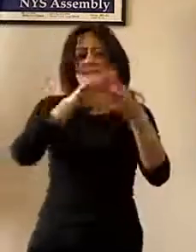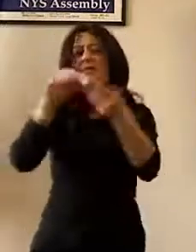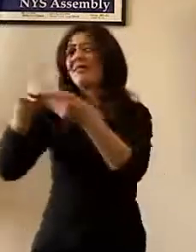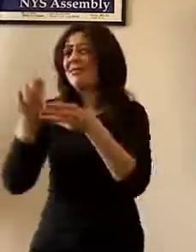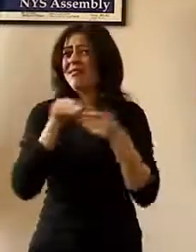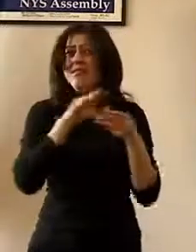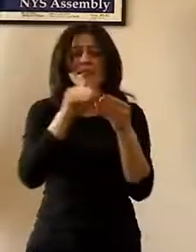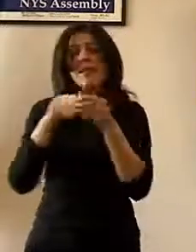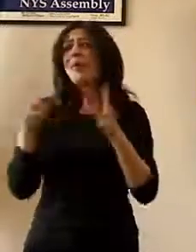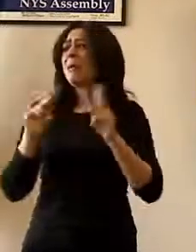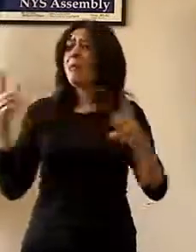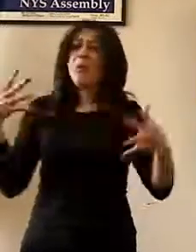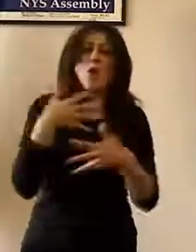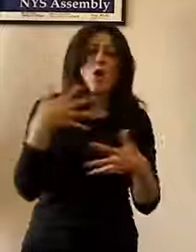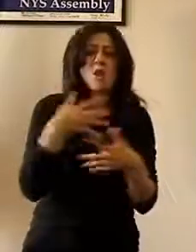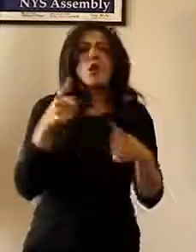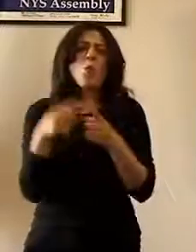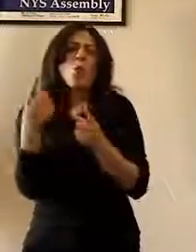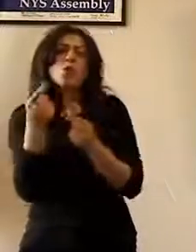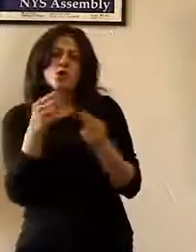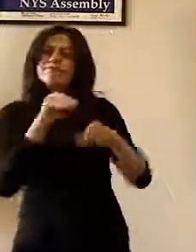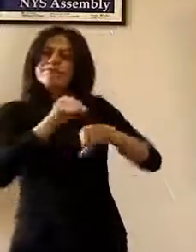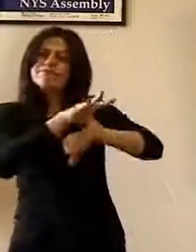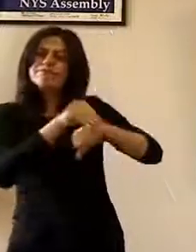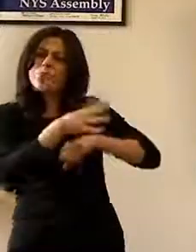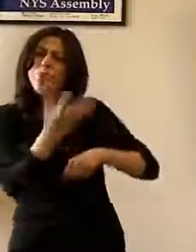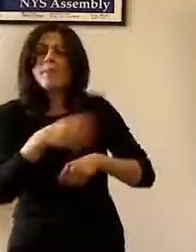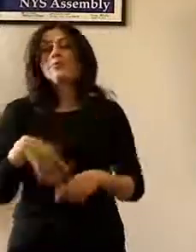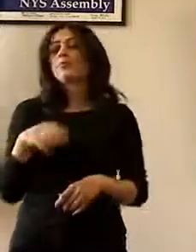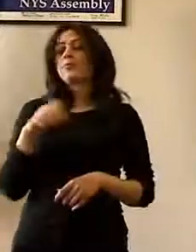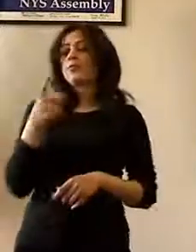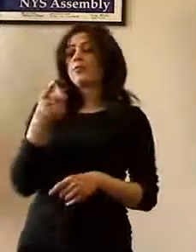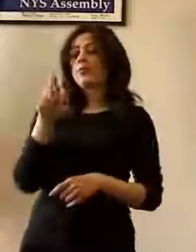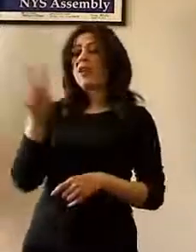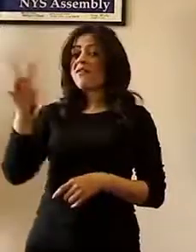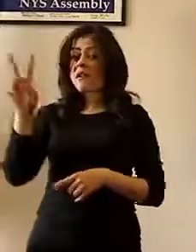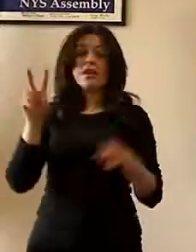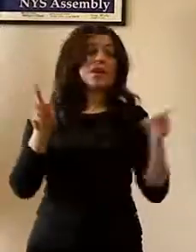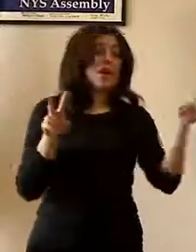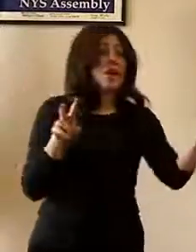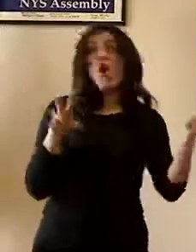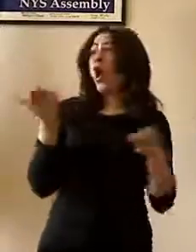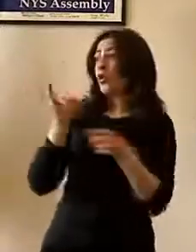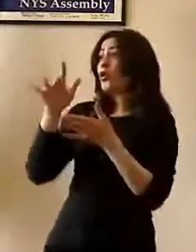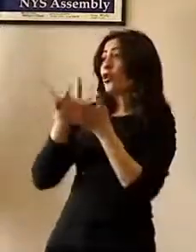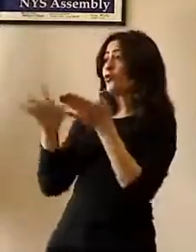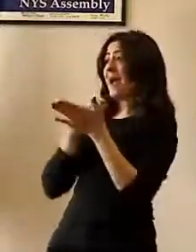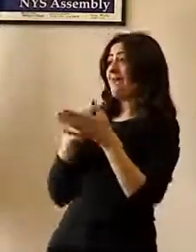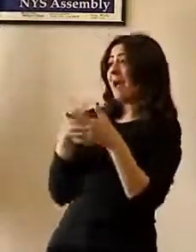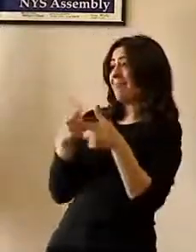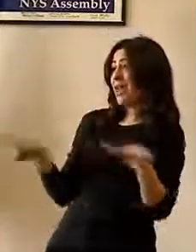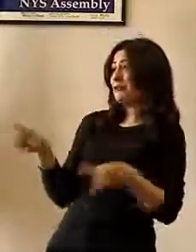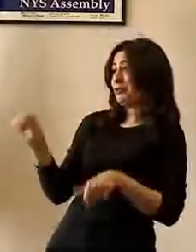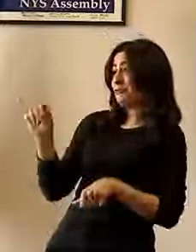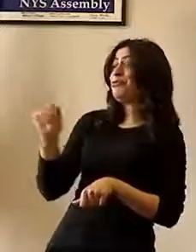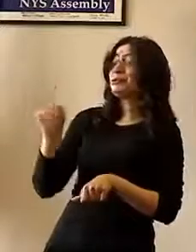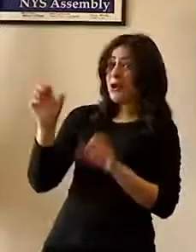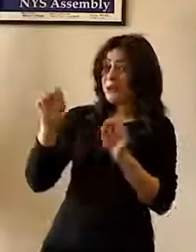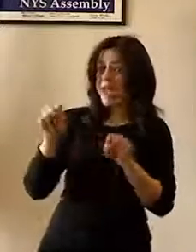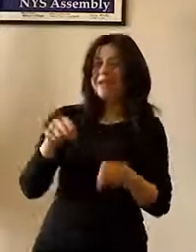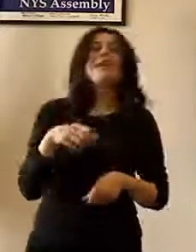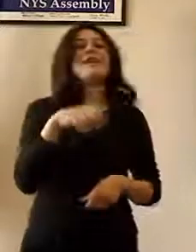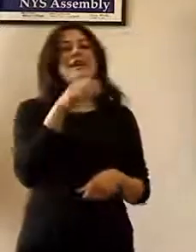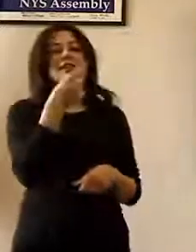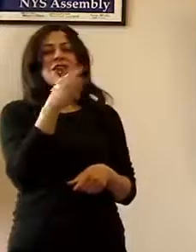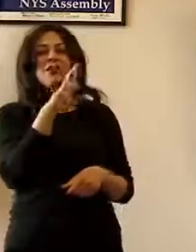last 24 hours. Okay. A couple of points that I will make. And you can correct my language, please. Yeah, any question